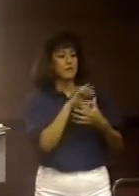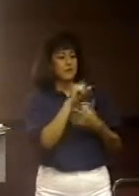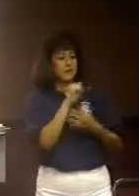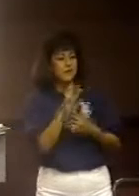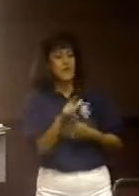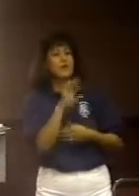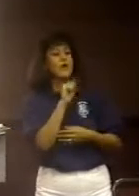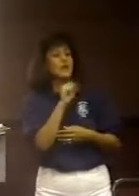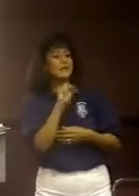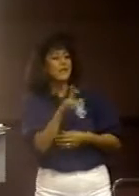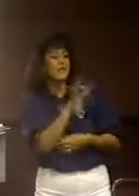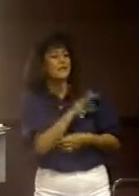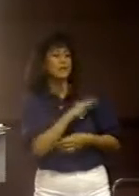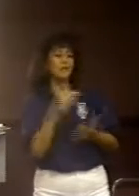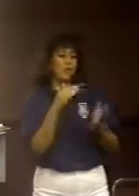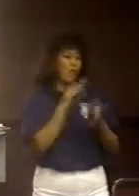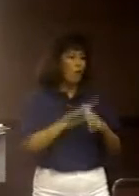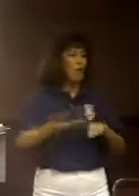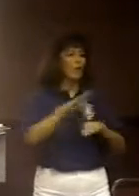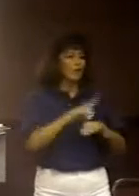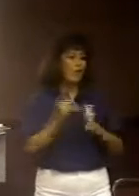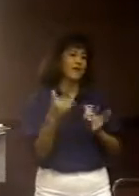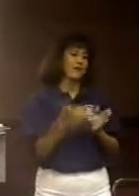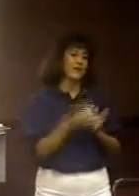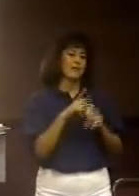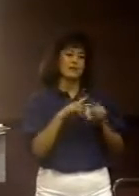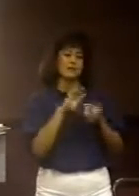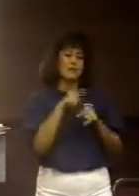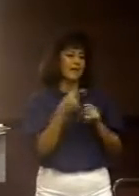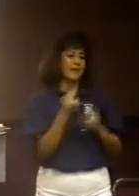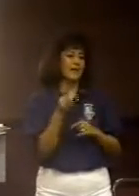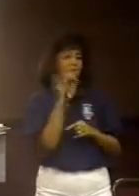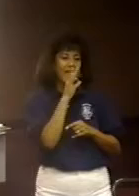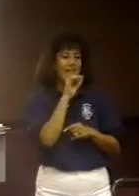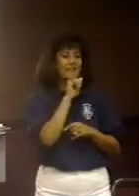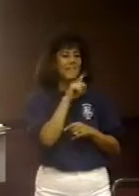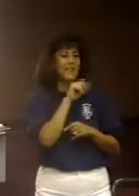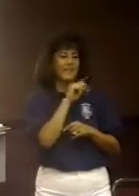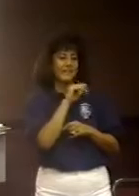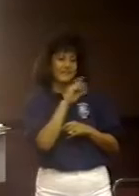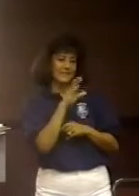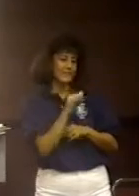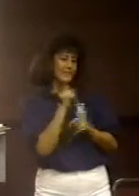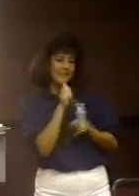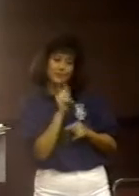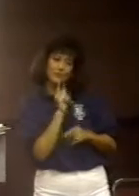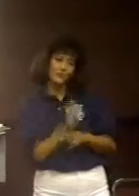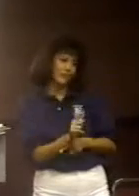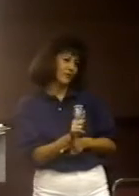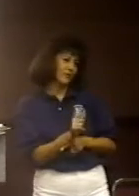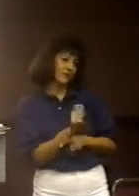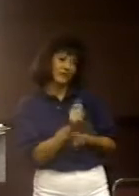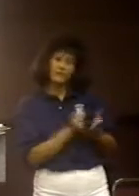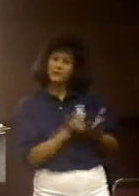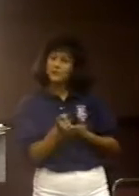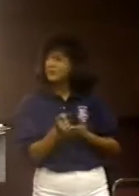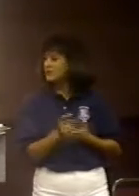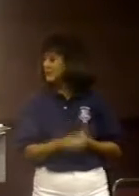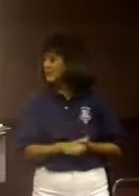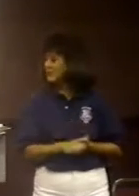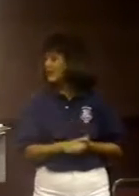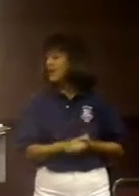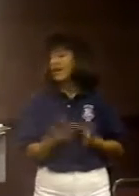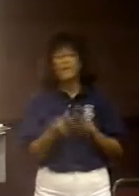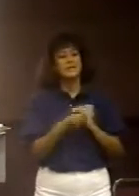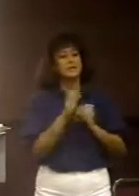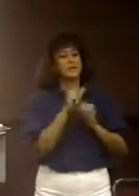features over and over again. But it's just a fallacy. It's not true. Additionally,